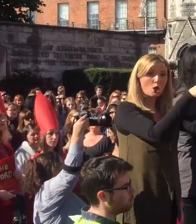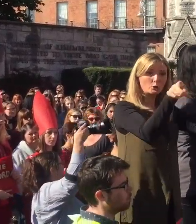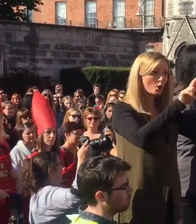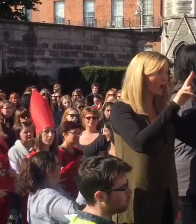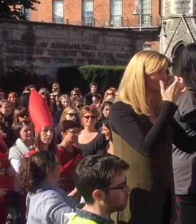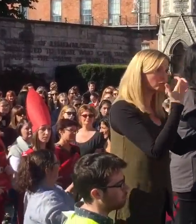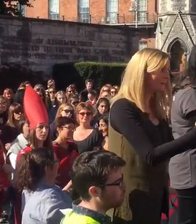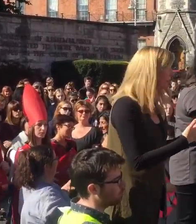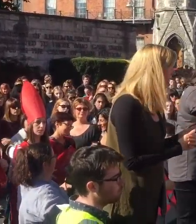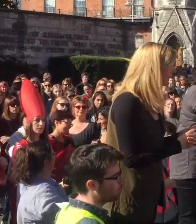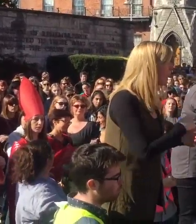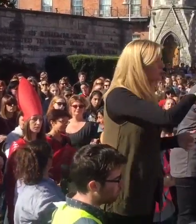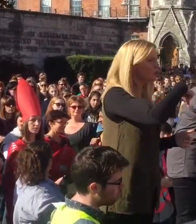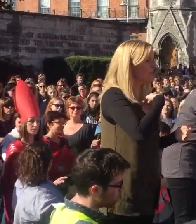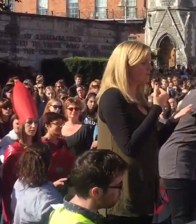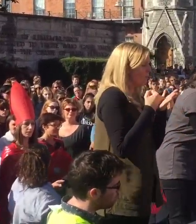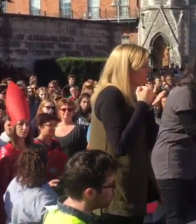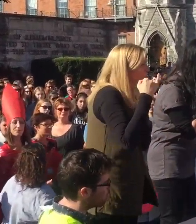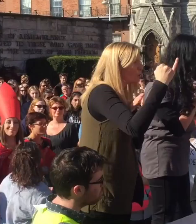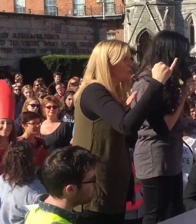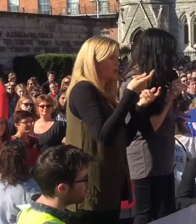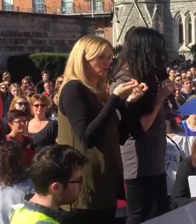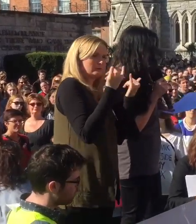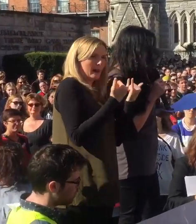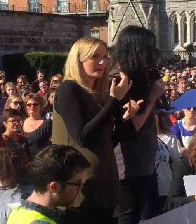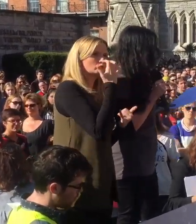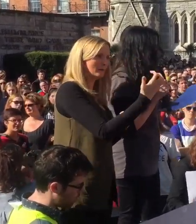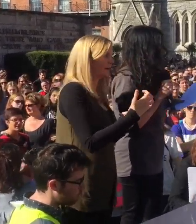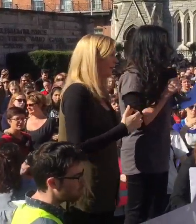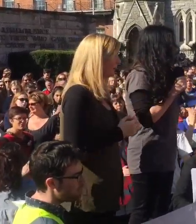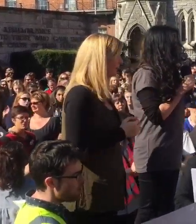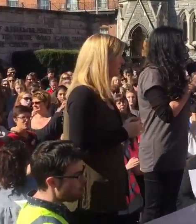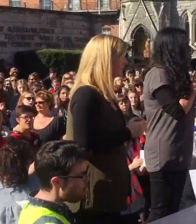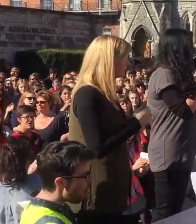not a criminal, and we refuse to be treated as such.